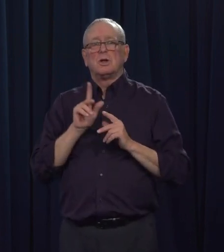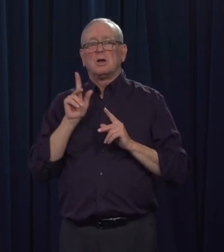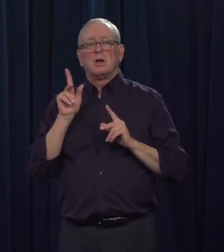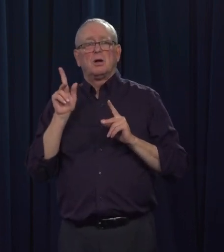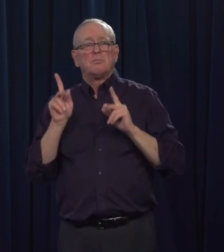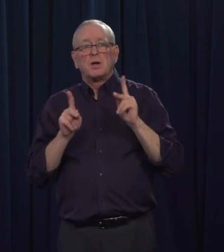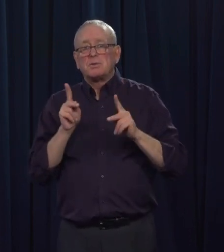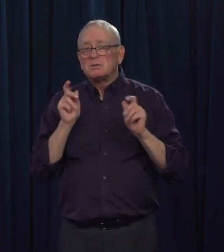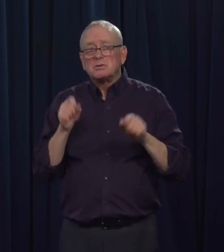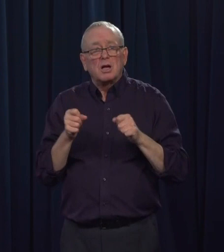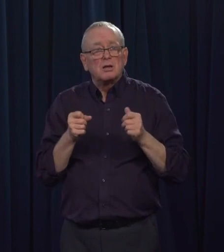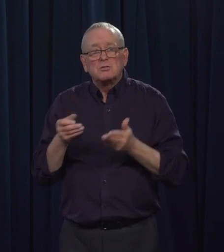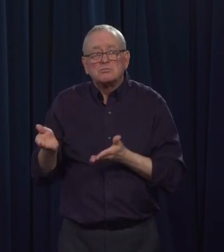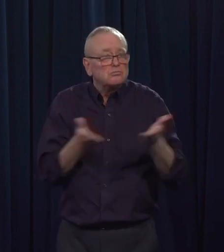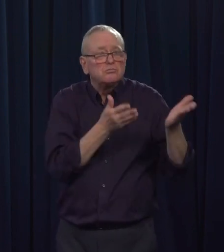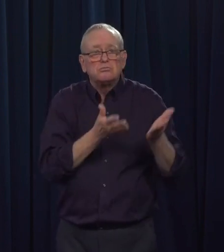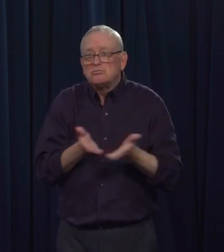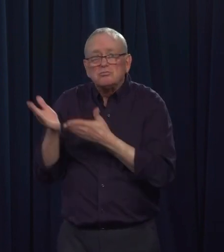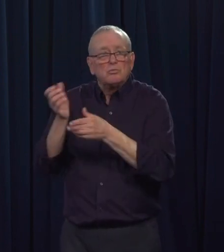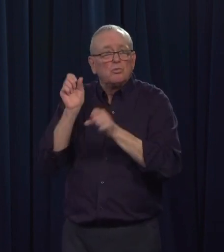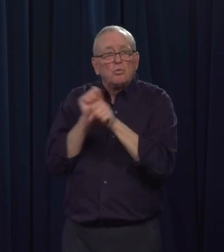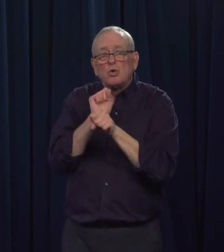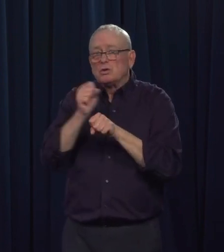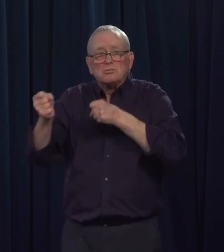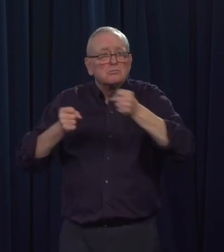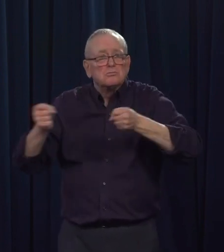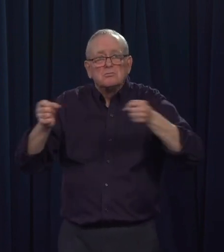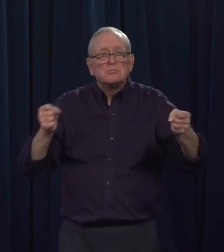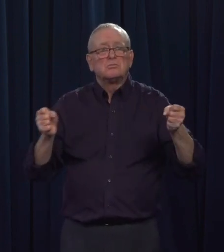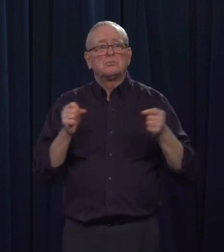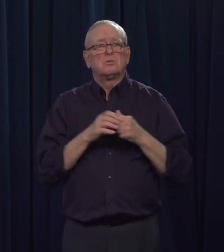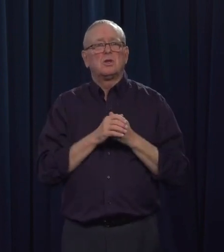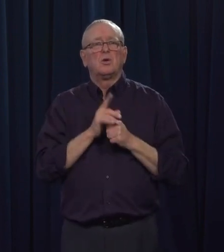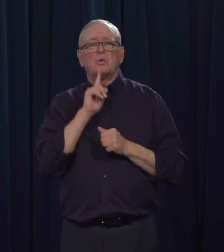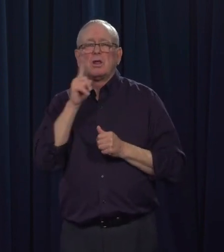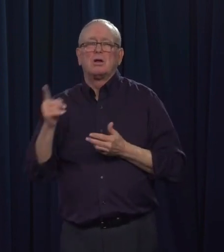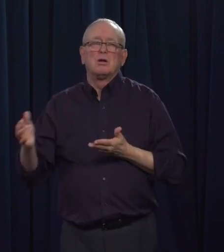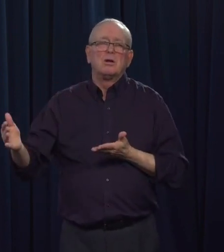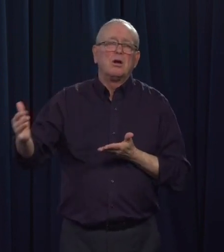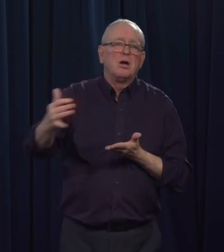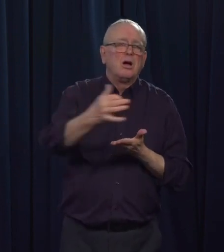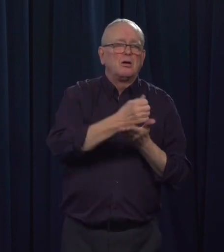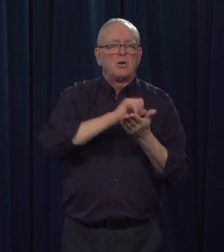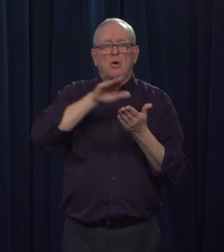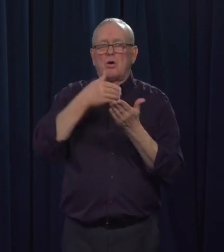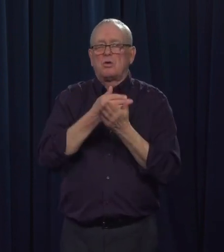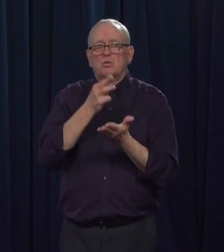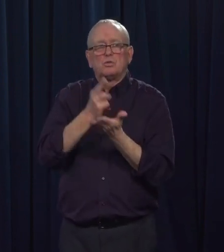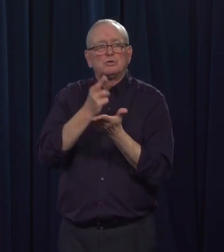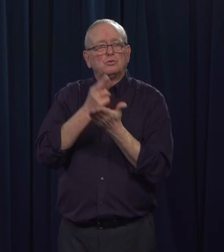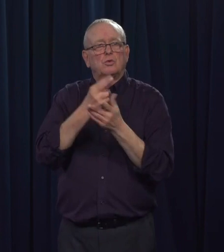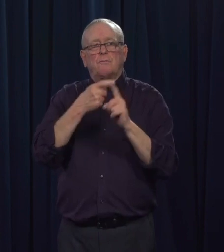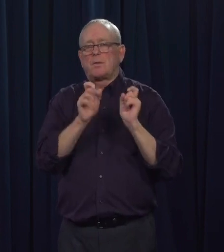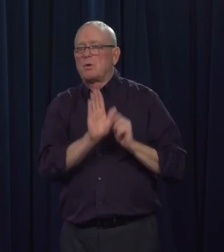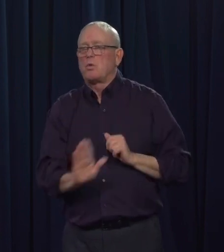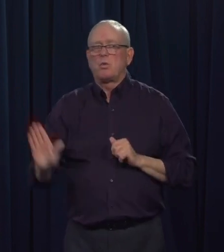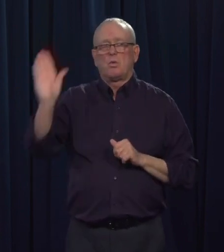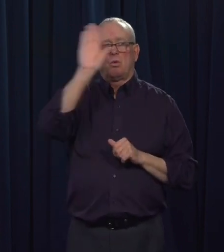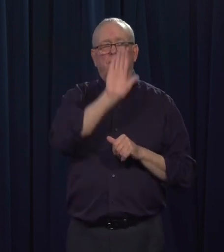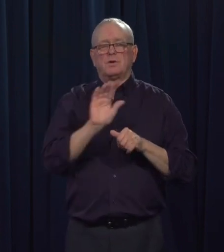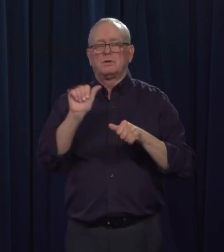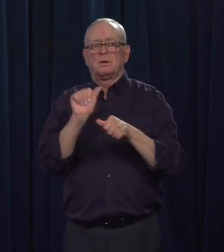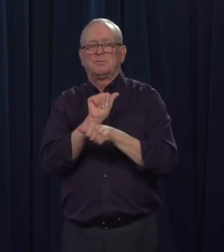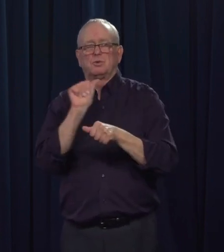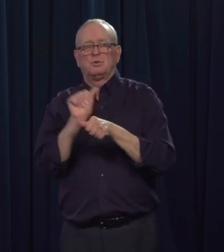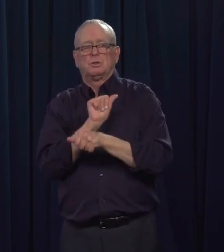able to, through the pooling of resources across many organizations in Alberta, we've been able to use the equipment that the lab has.